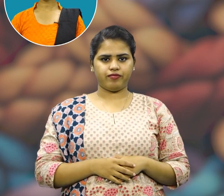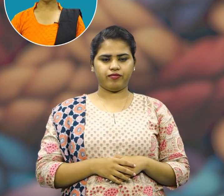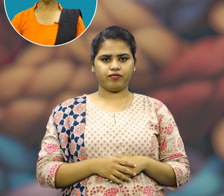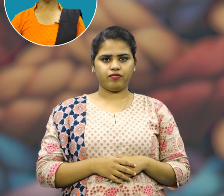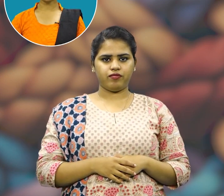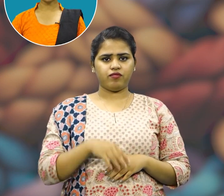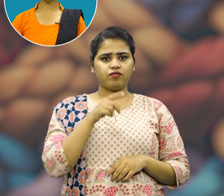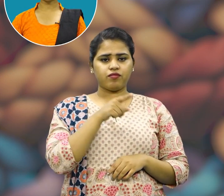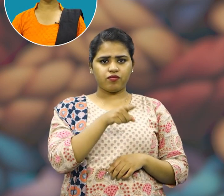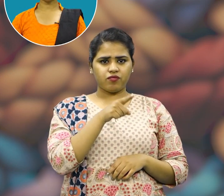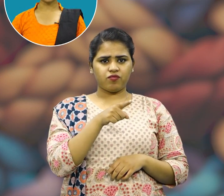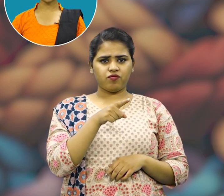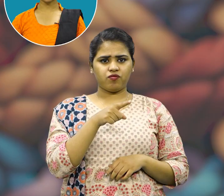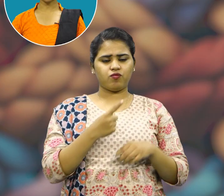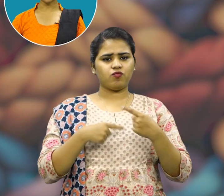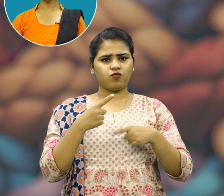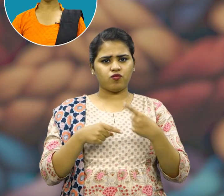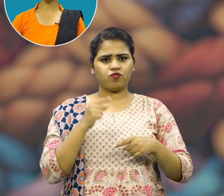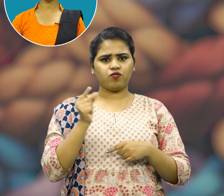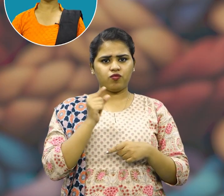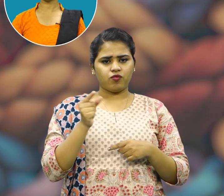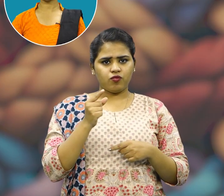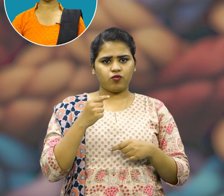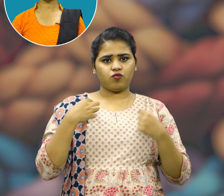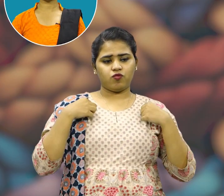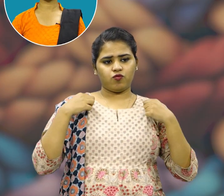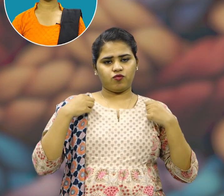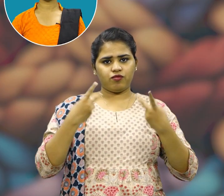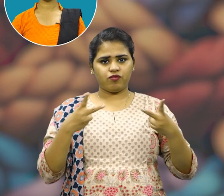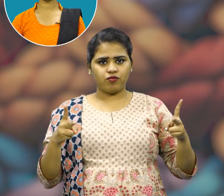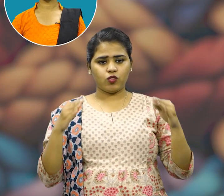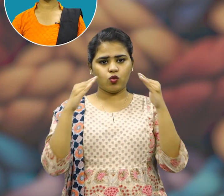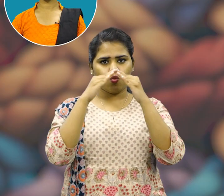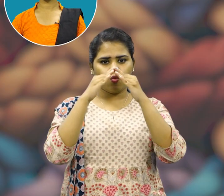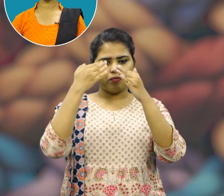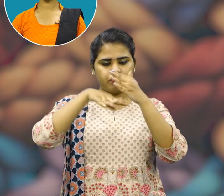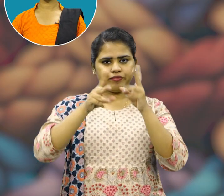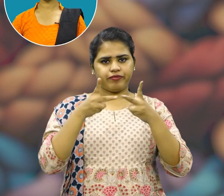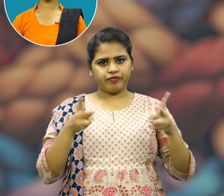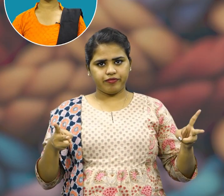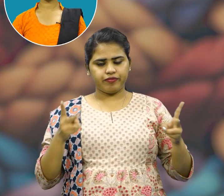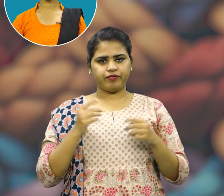It is often used in fashion and home furnishings.